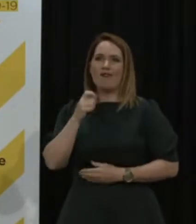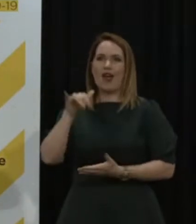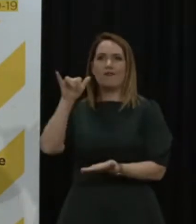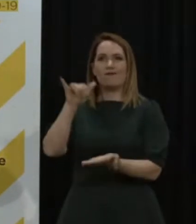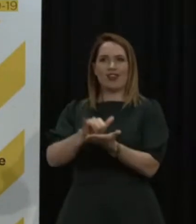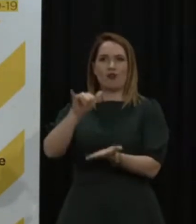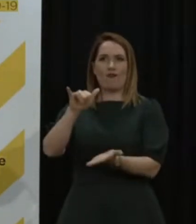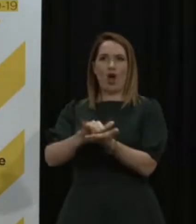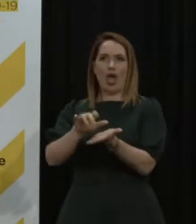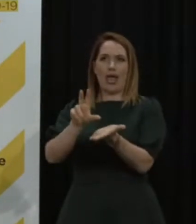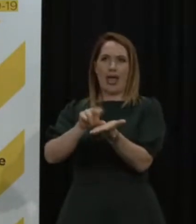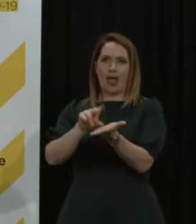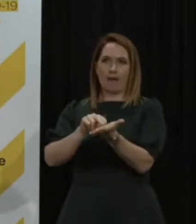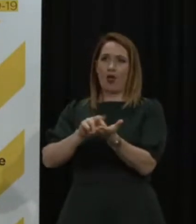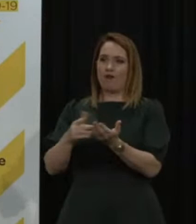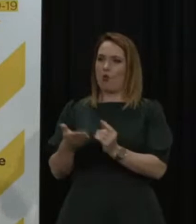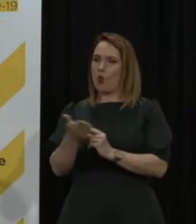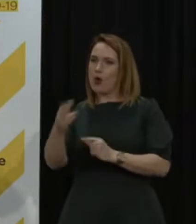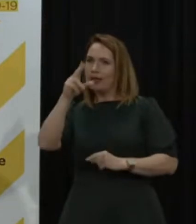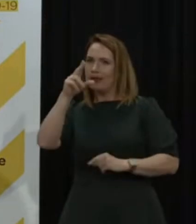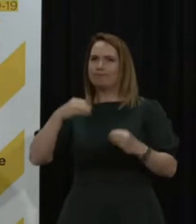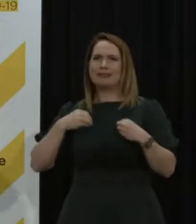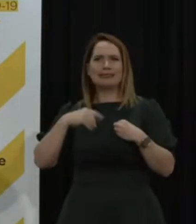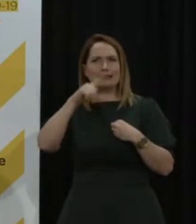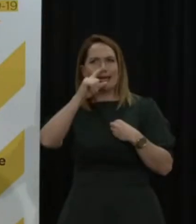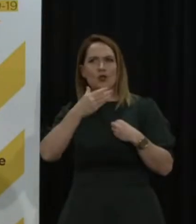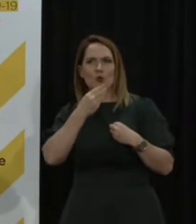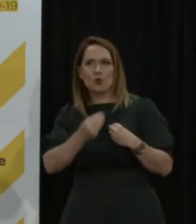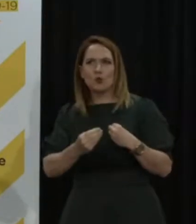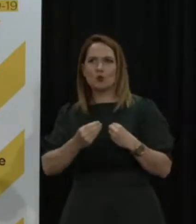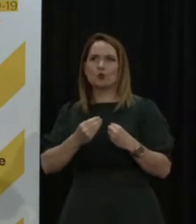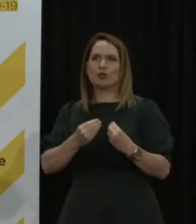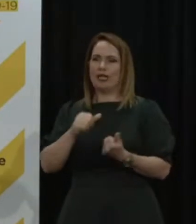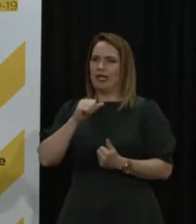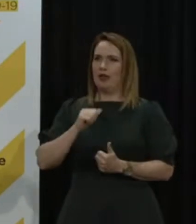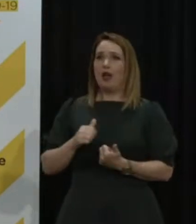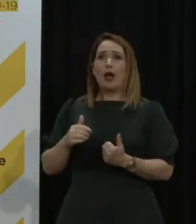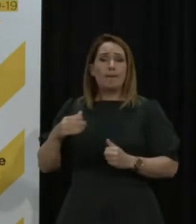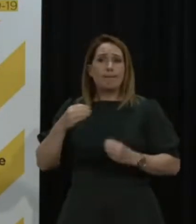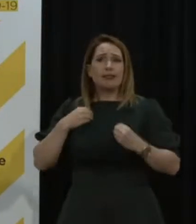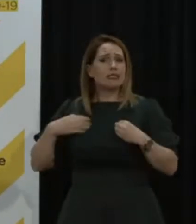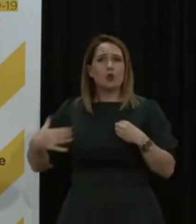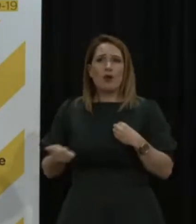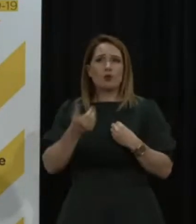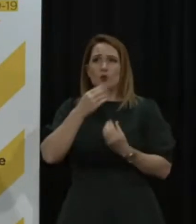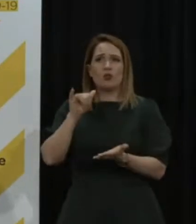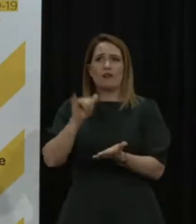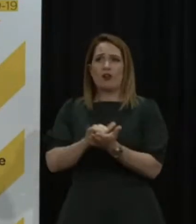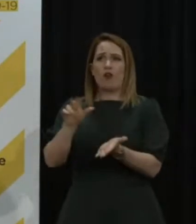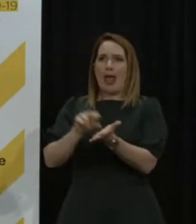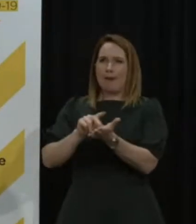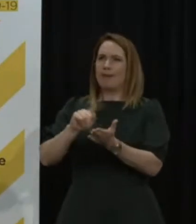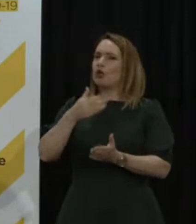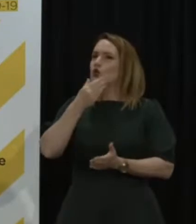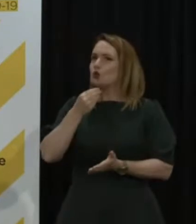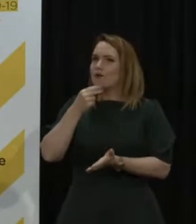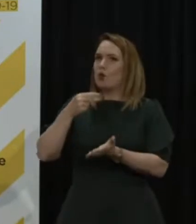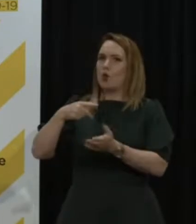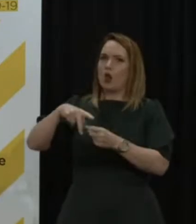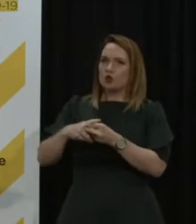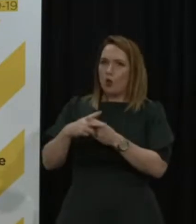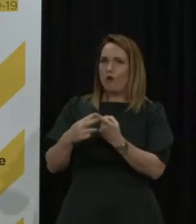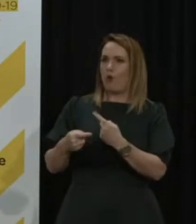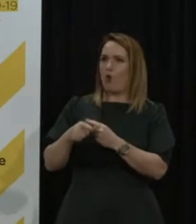vaccine pass for entry and to operate. While a business will not be mandated to use the Verifier, it is a very handy tool.